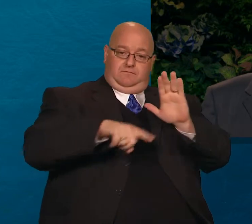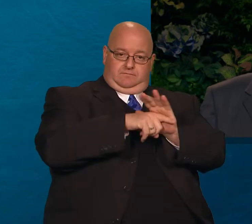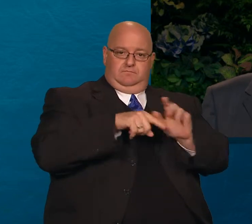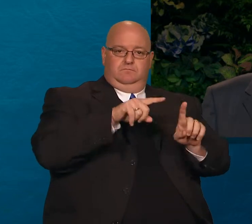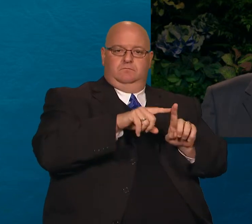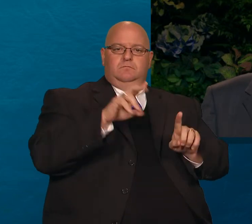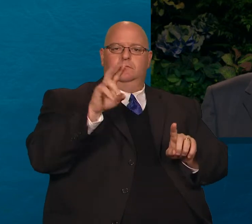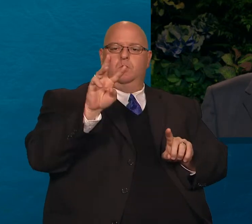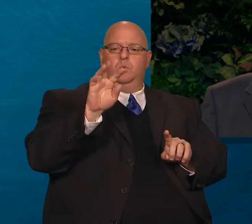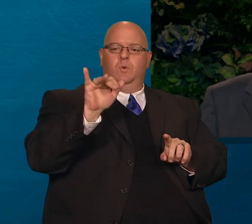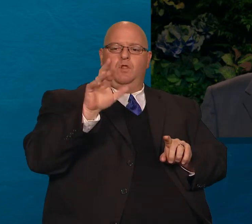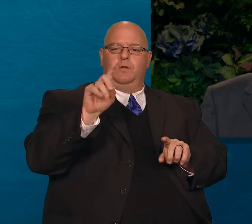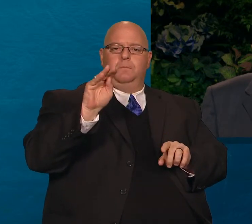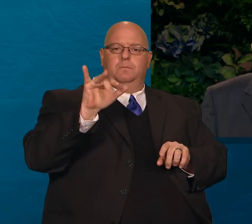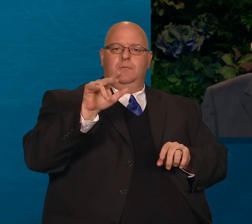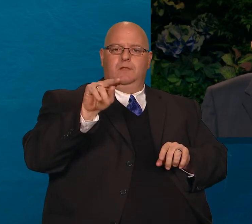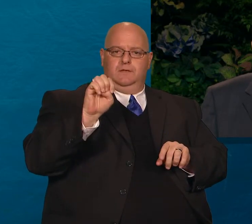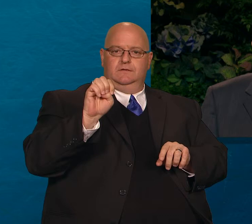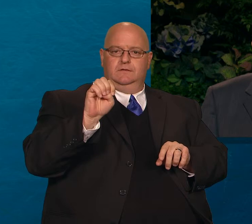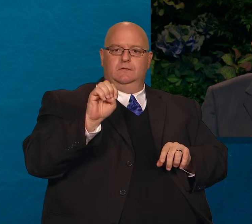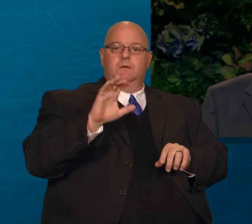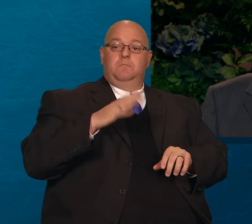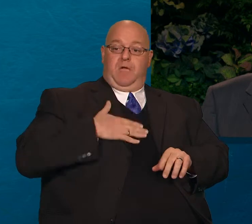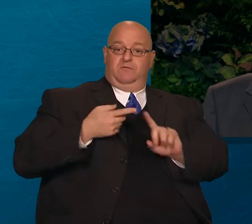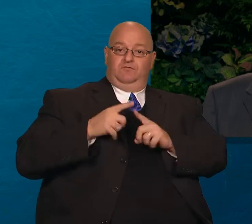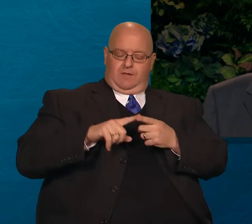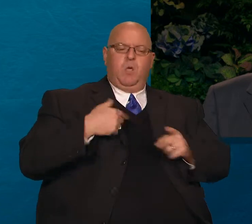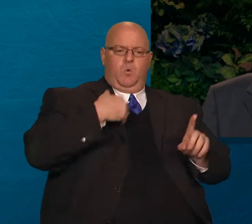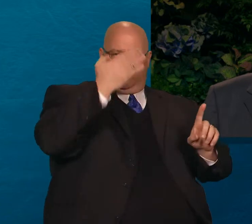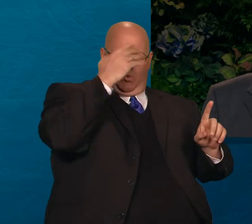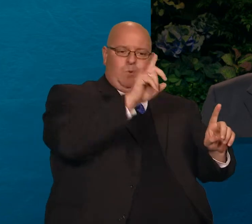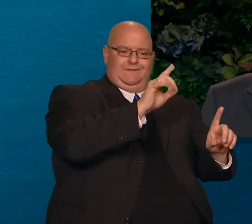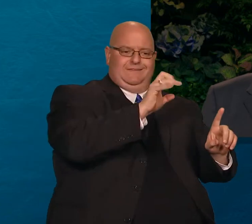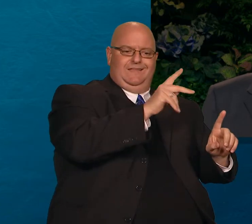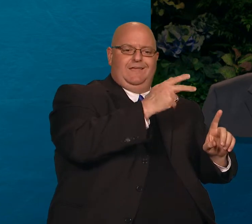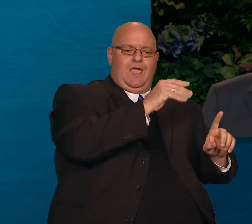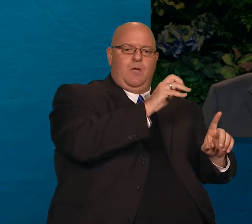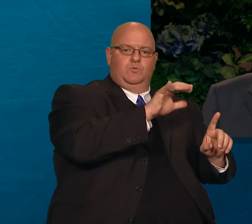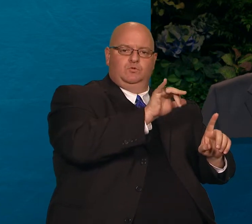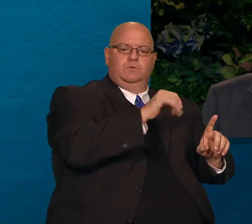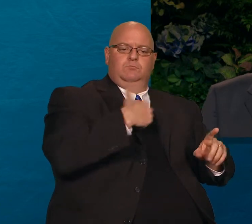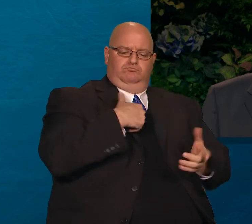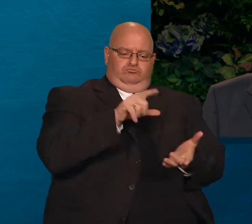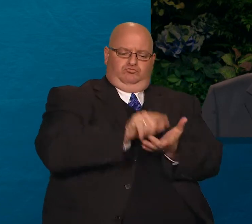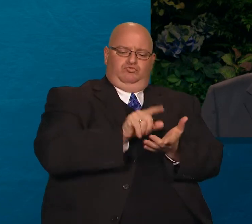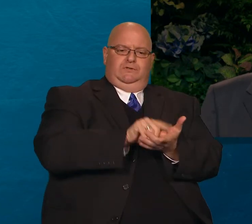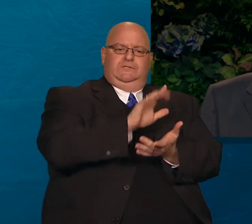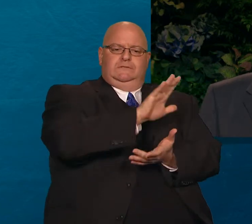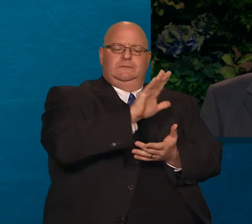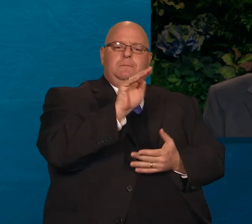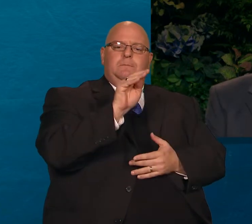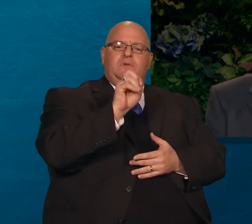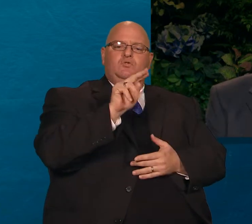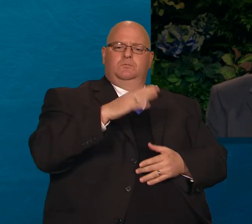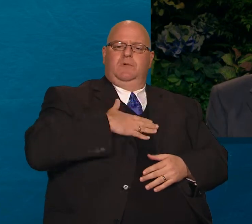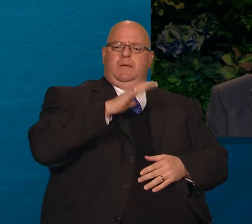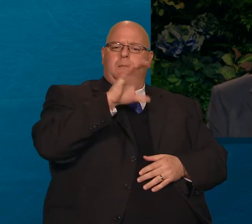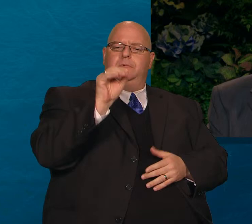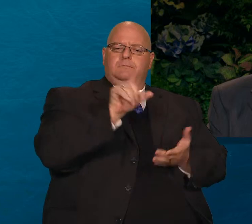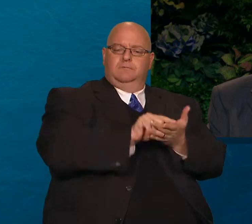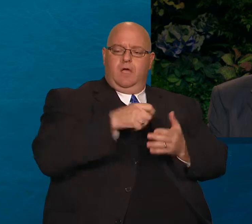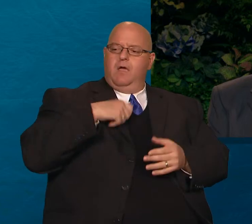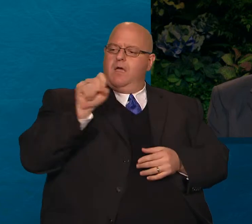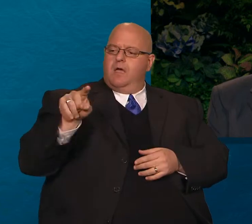mine. Since I knew Dick Hammer as well, having printed the menus for his cafe, I would ask my friend,